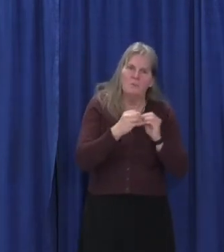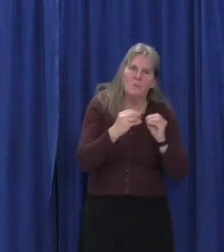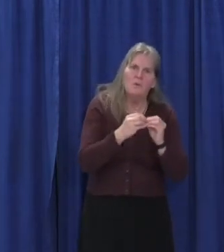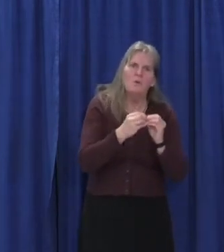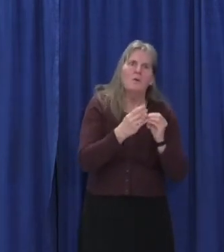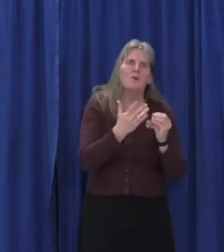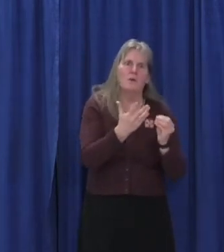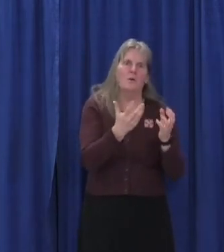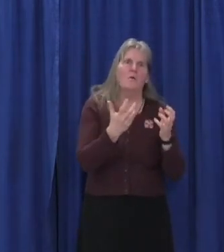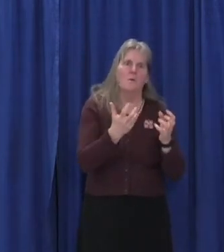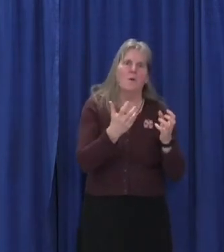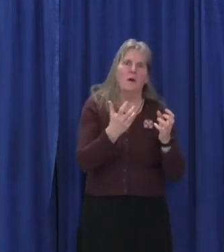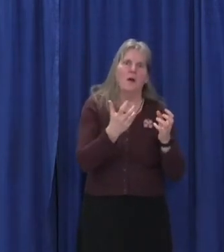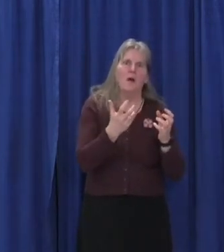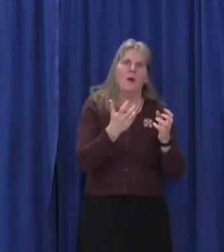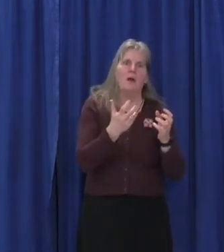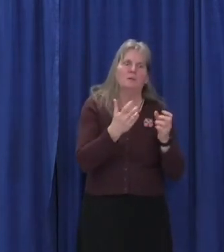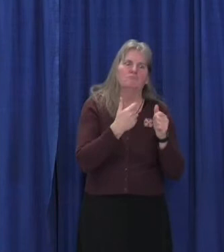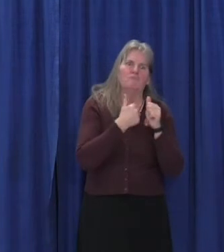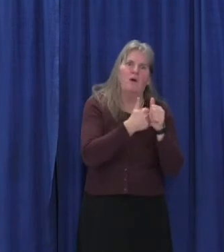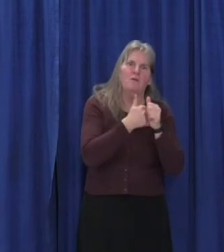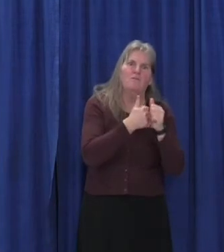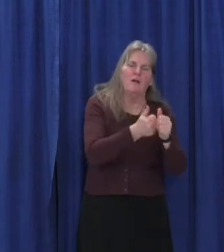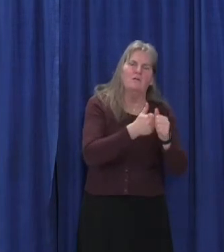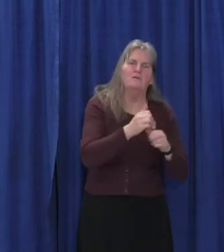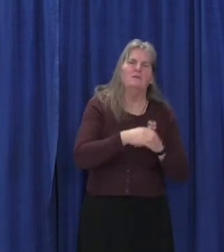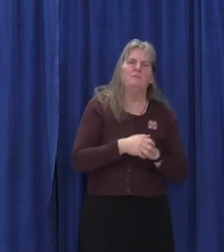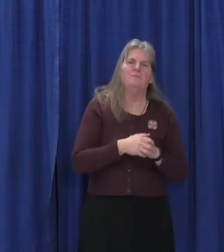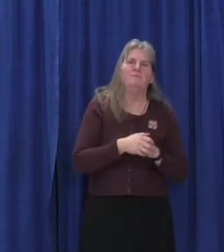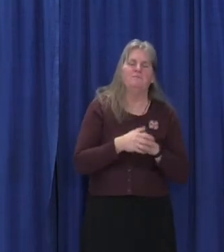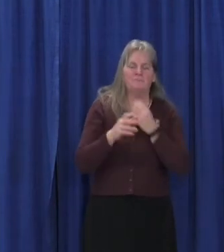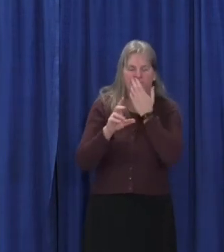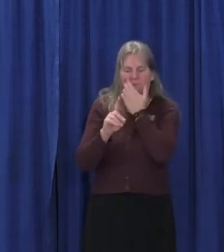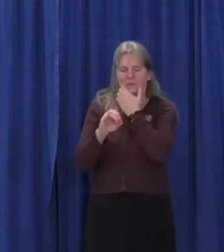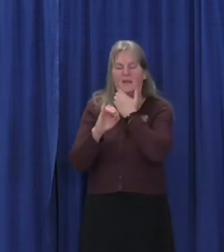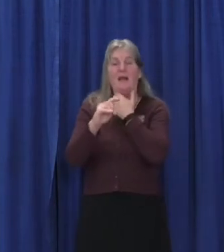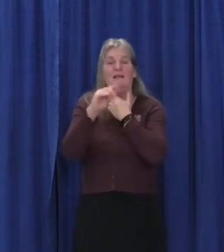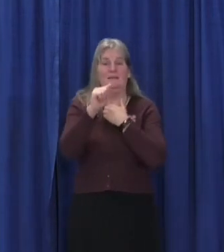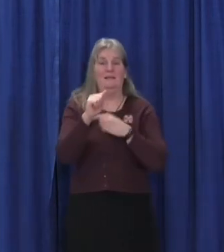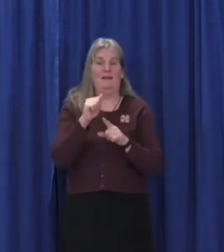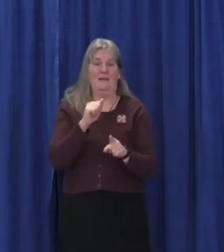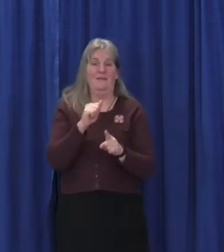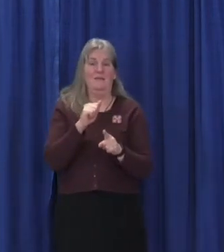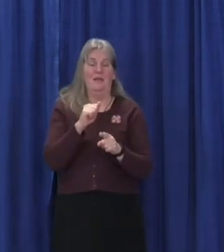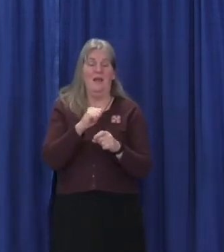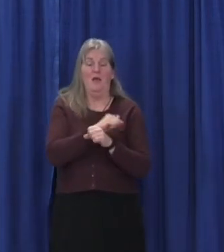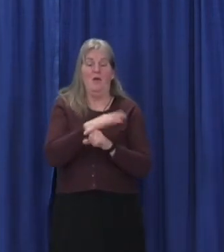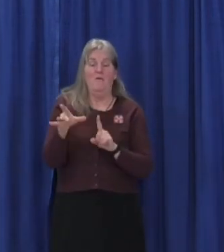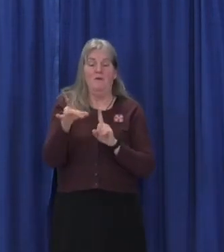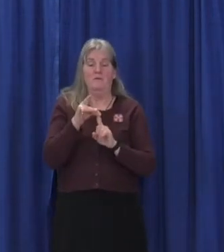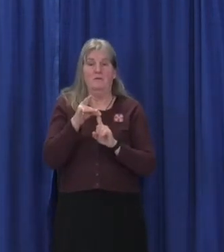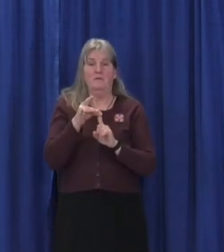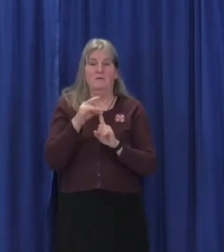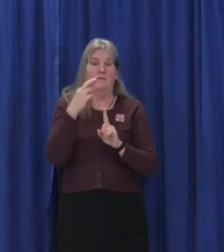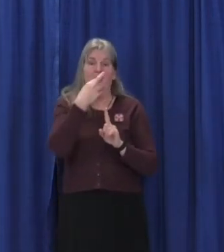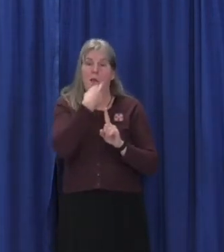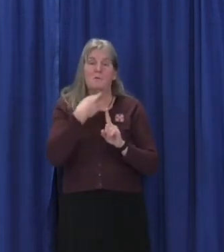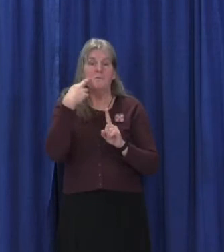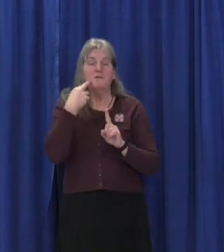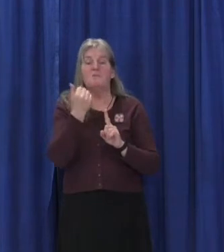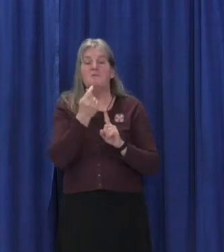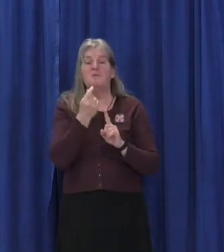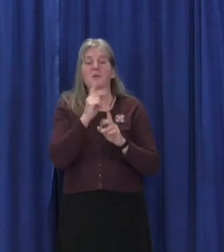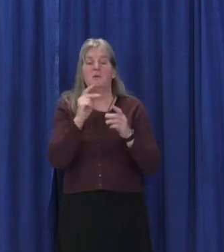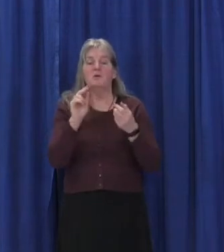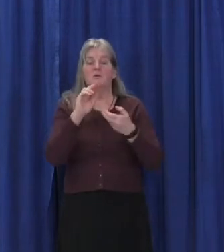wood will burn. Whereas with Delta, one person who's infectious in a restaurant might infect a few people at their